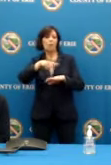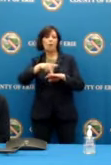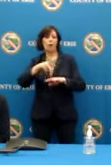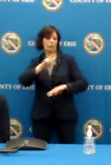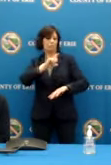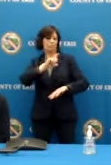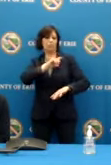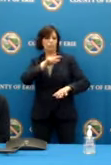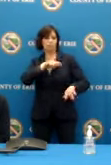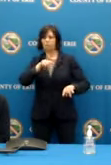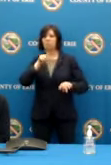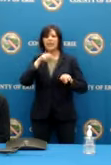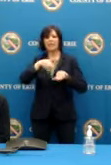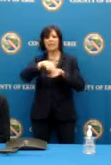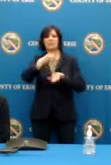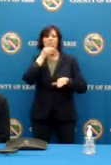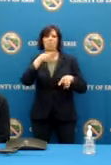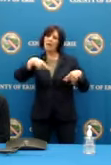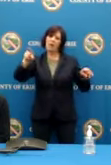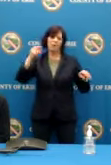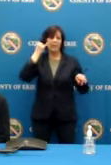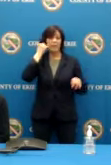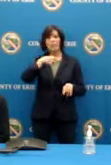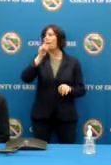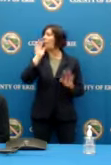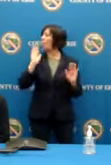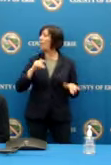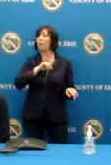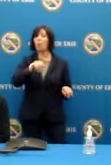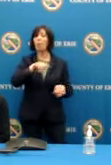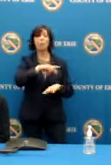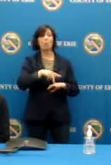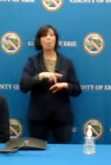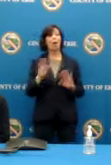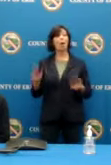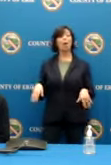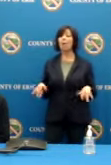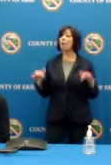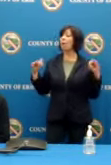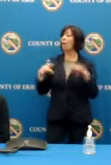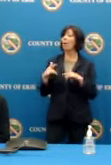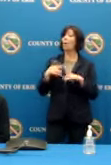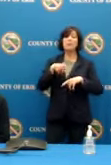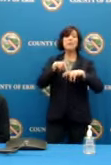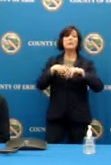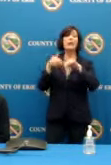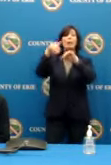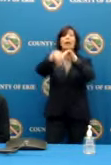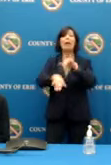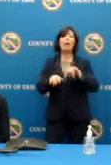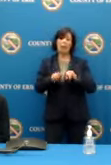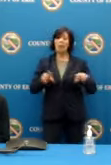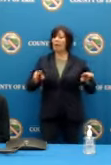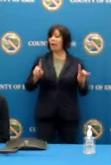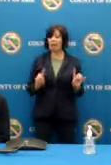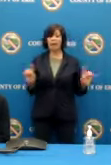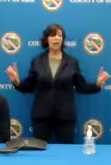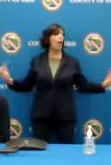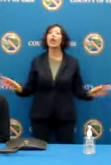Office are empowered to do that. So if anybody thinks, well, I'll go to the park and we'll, like Chestnut Ridge, and we'll sit on the hill all spread out, that ain't going to